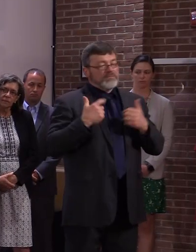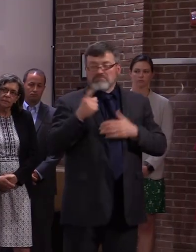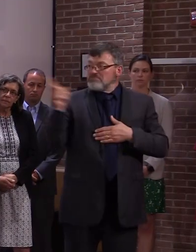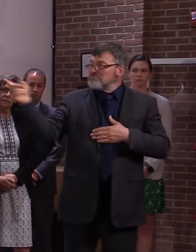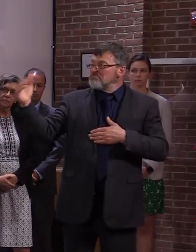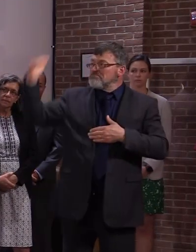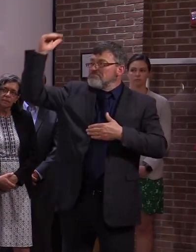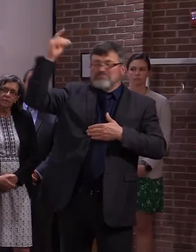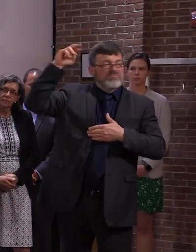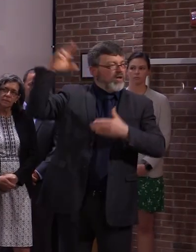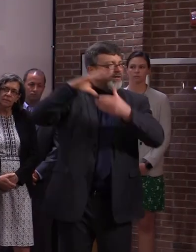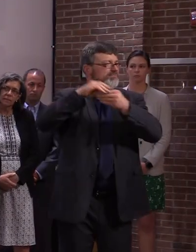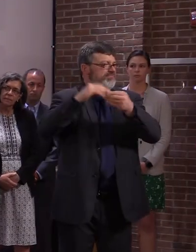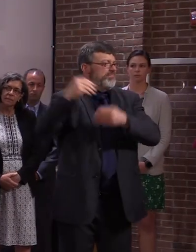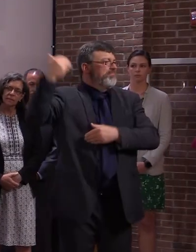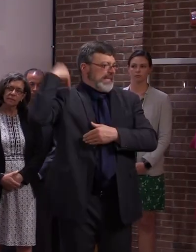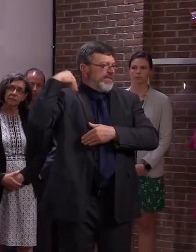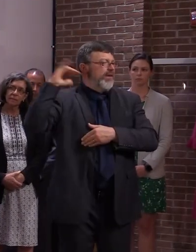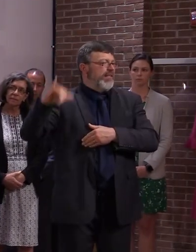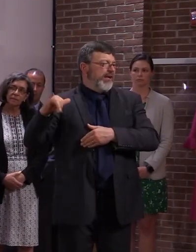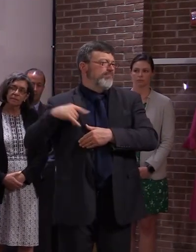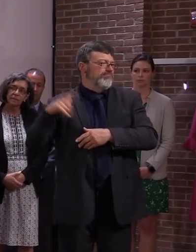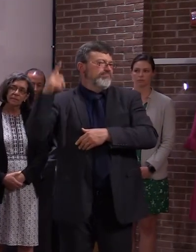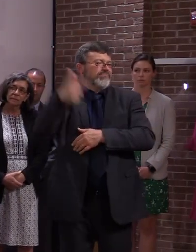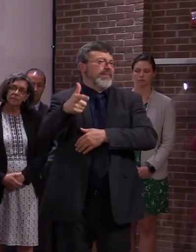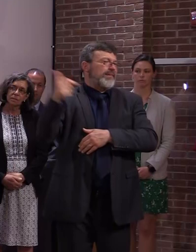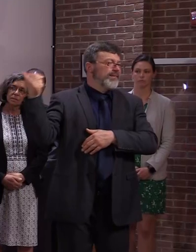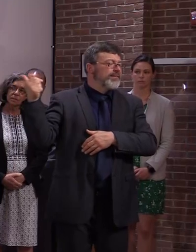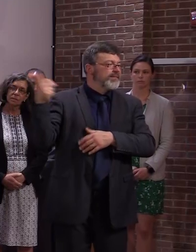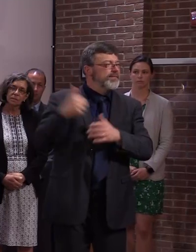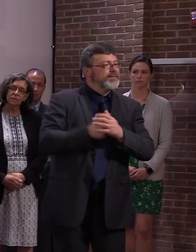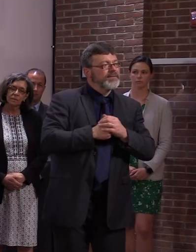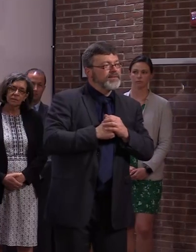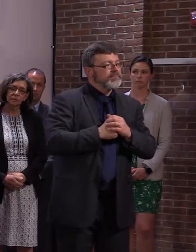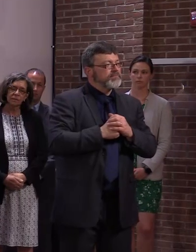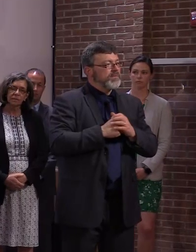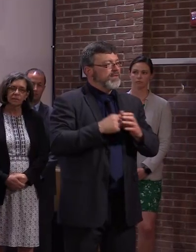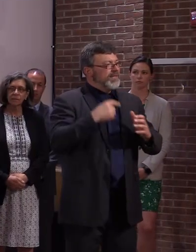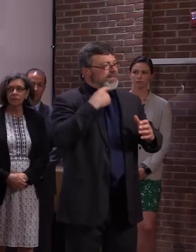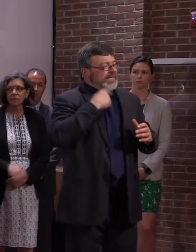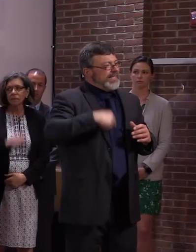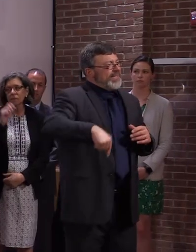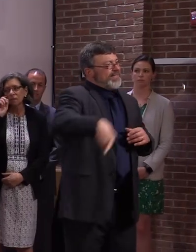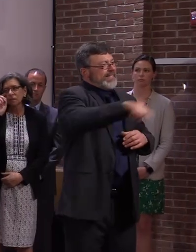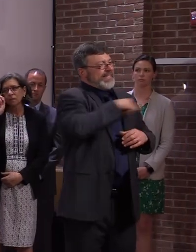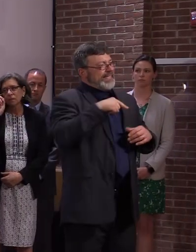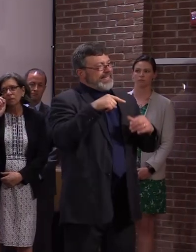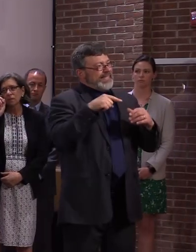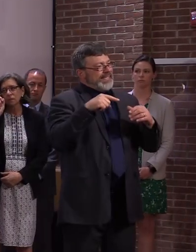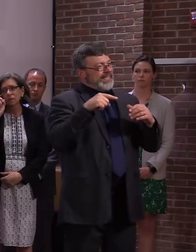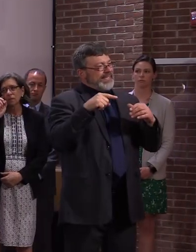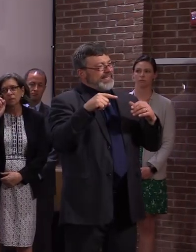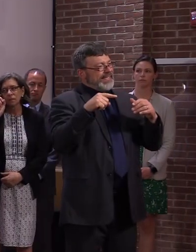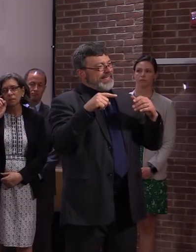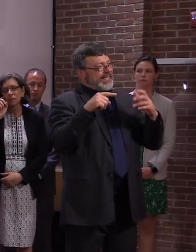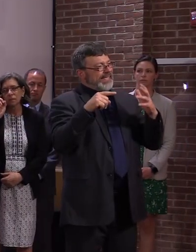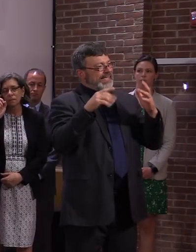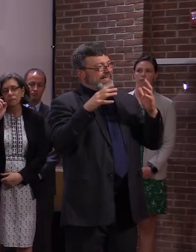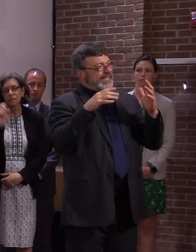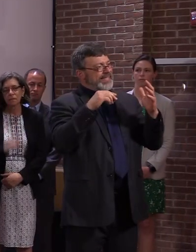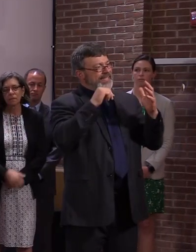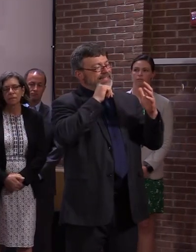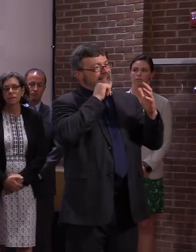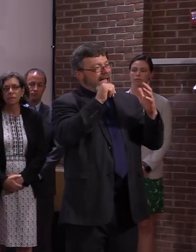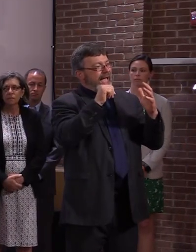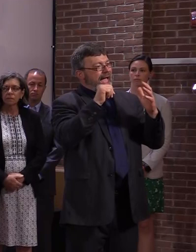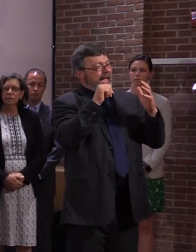the past, where we have not kept up the level of protection